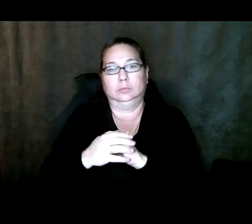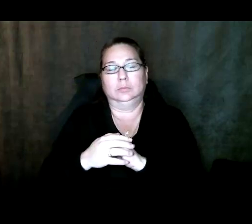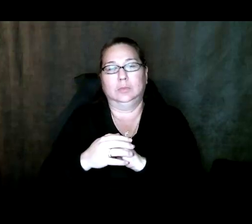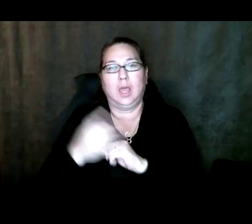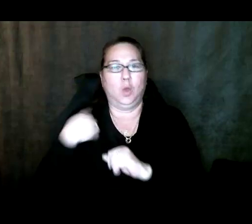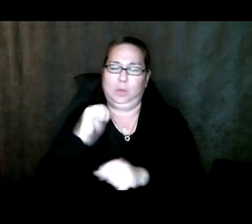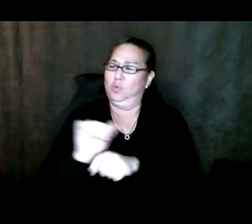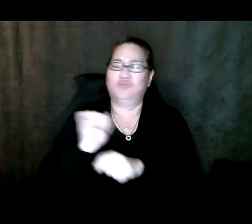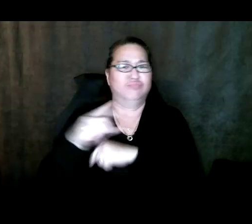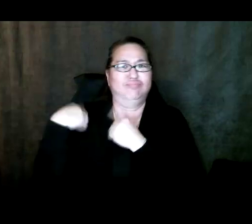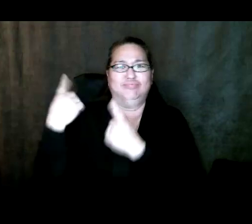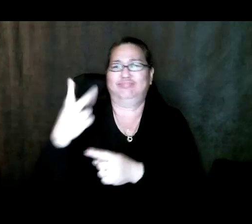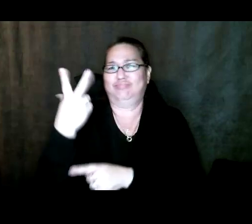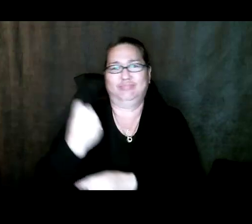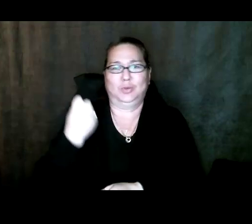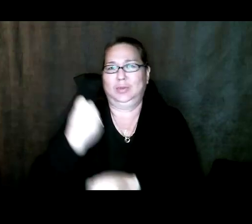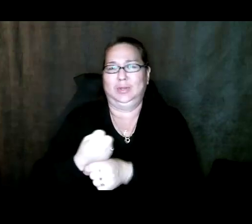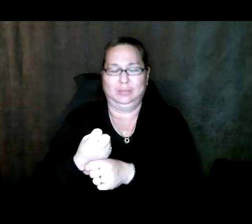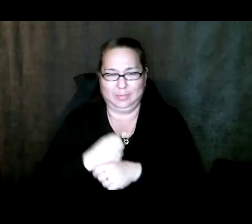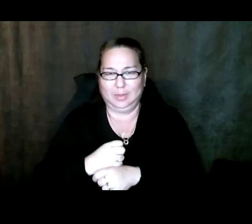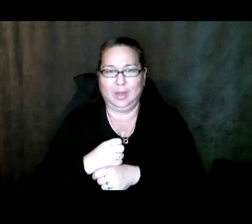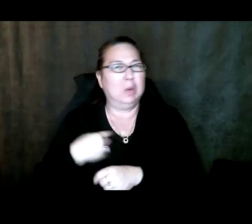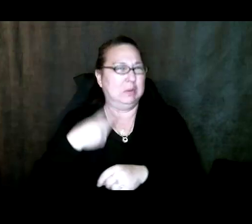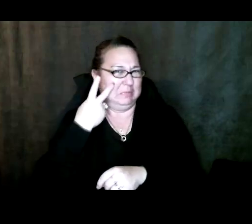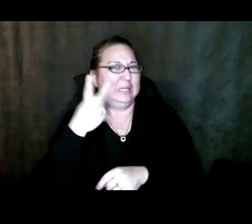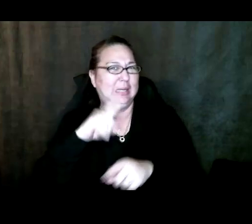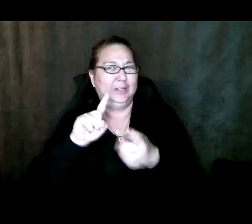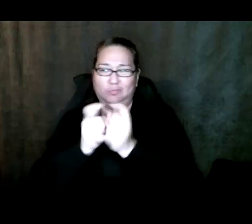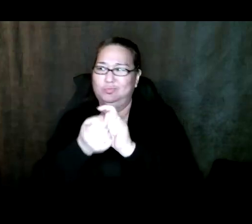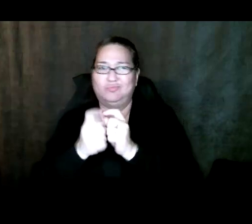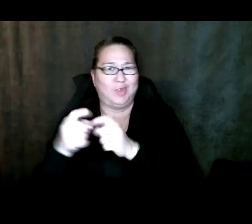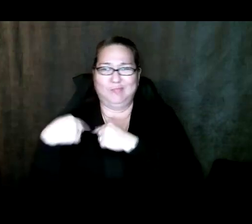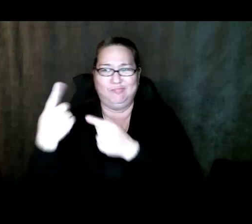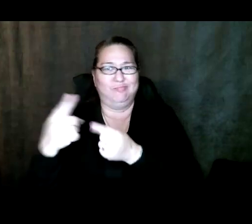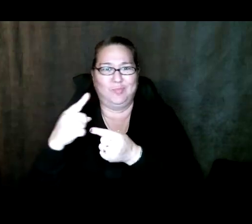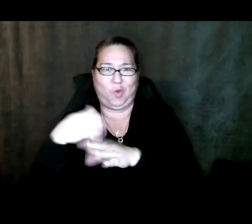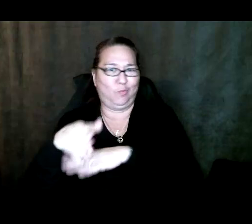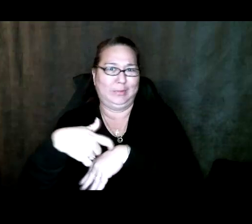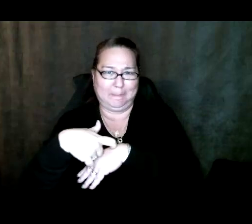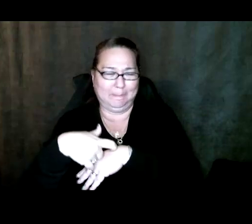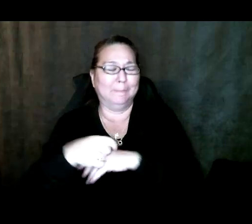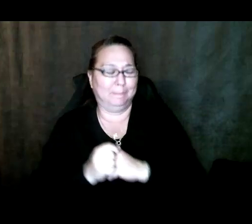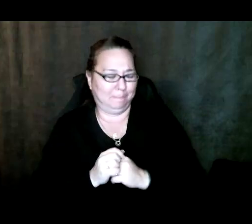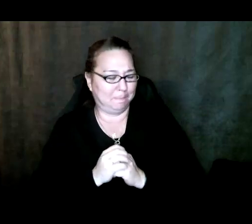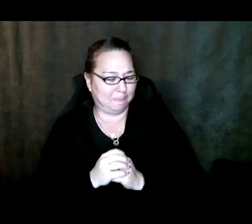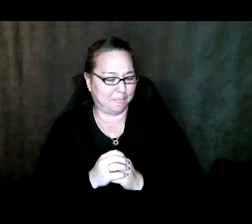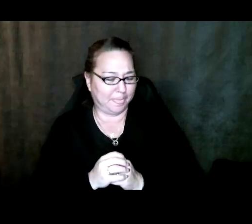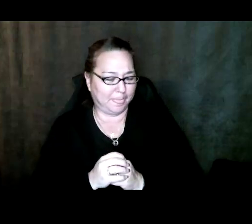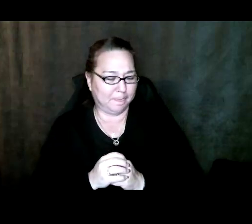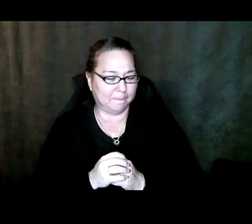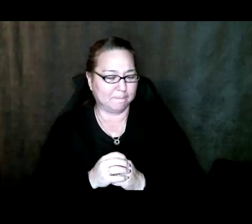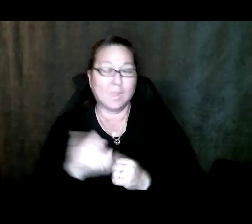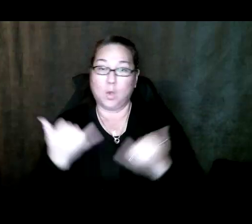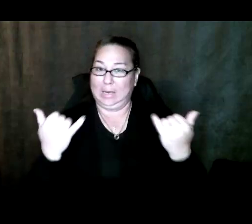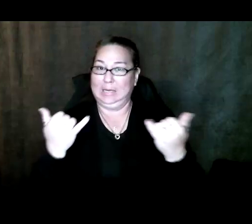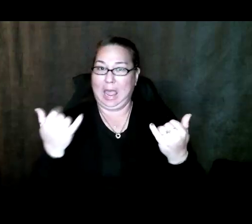3 years, and we've seen different iterations of it over time. And as we sit in our fall progress reviews